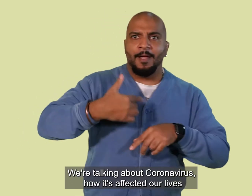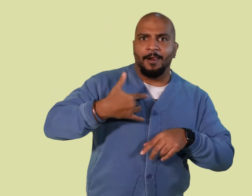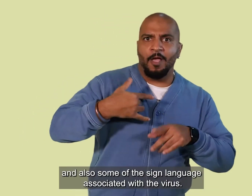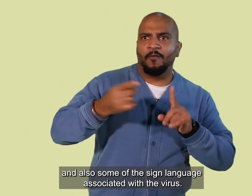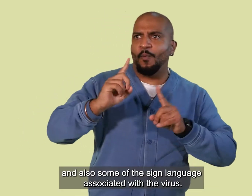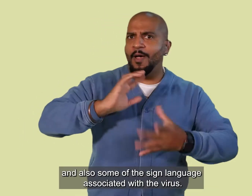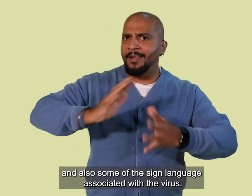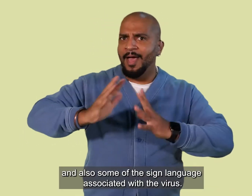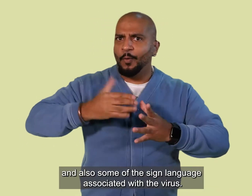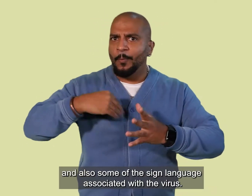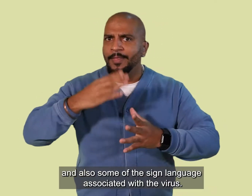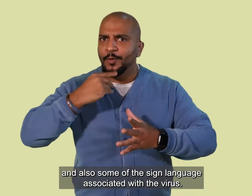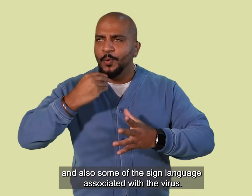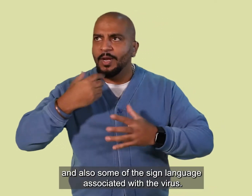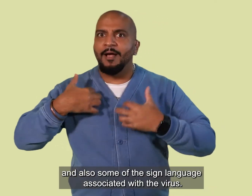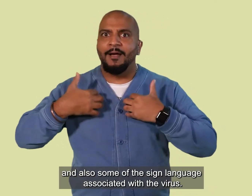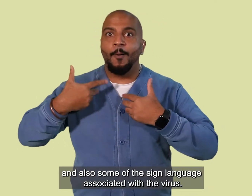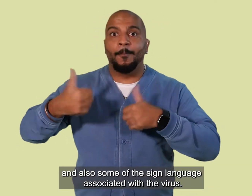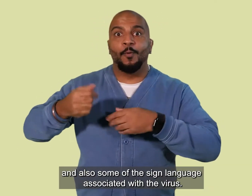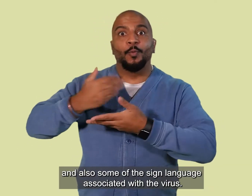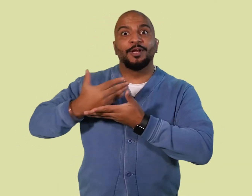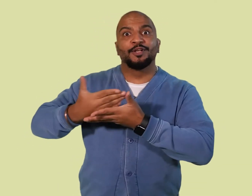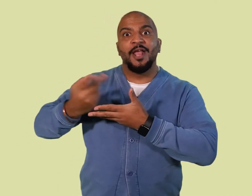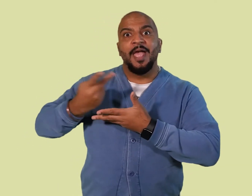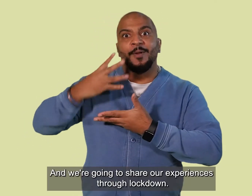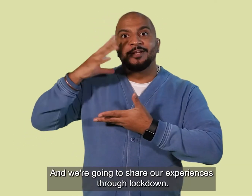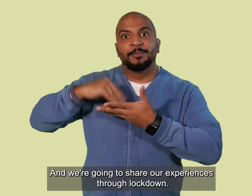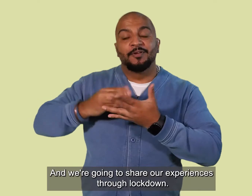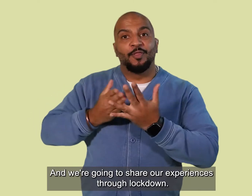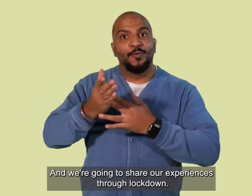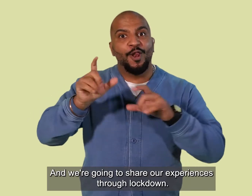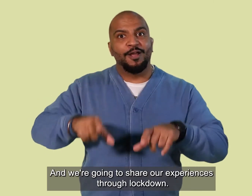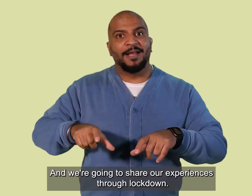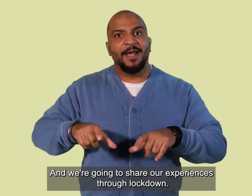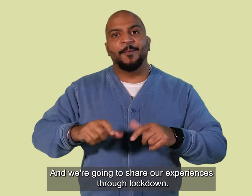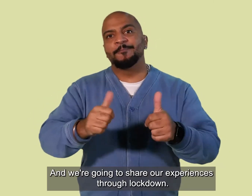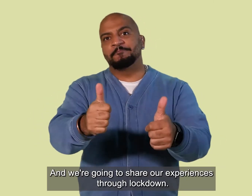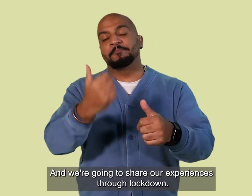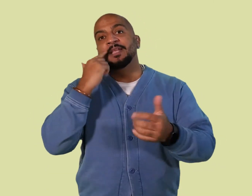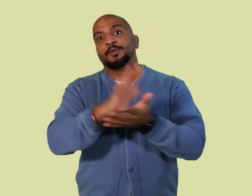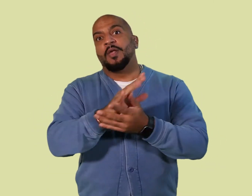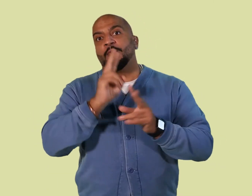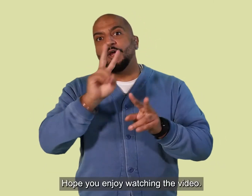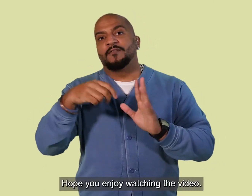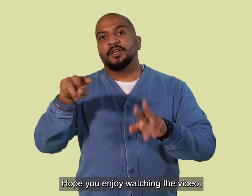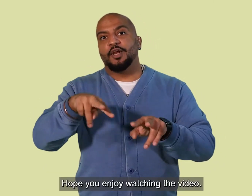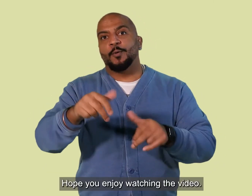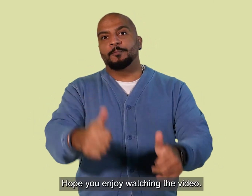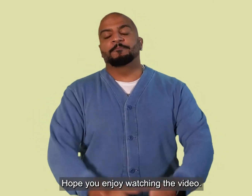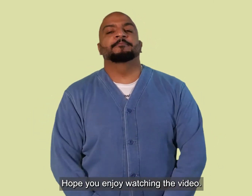and also some of the sign language associated with the virus. And we're going to share our experiences through lockdown. Hope you enjoy watching the video.